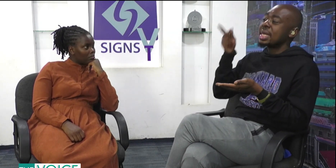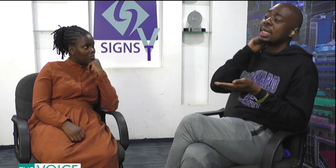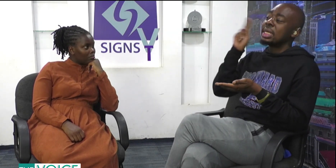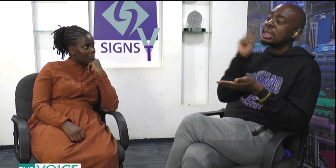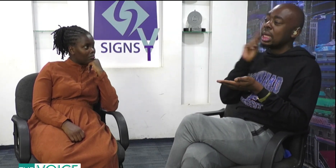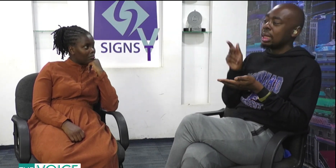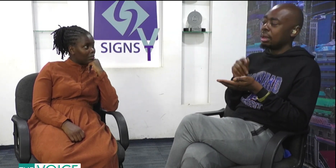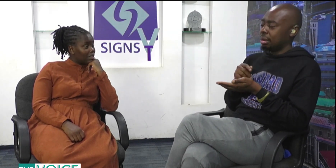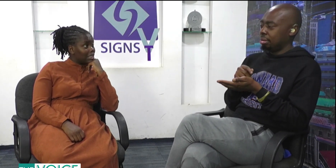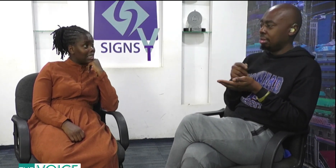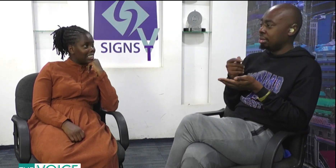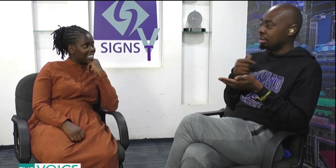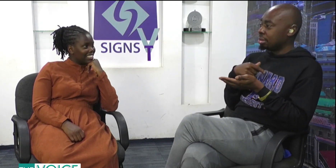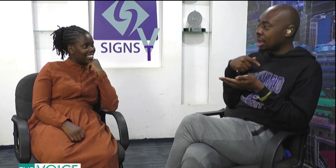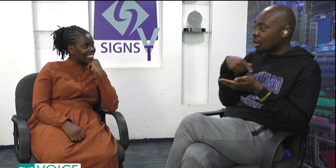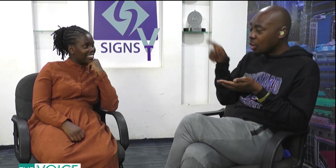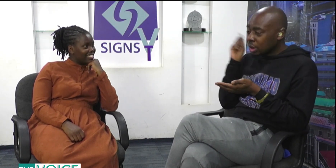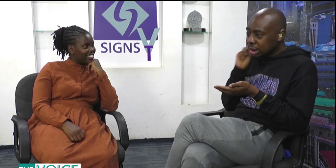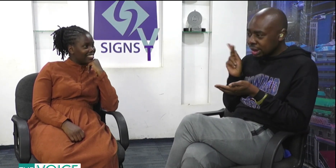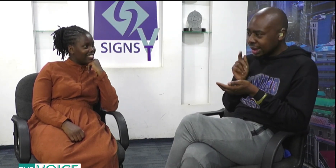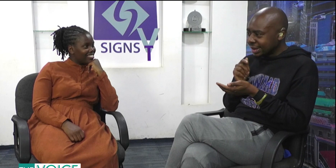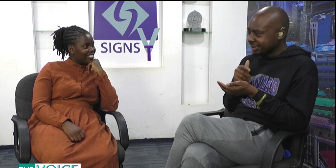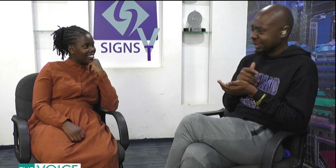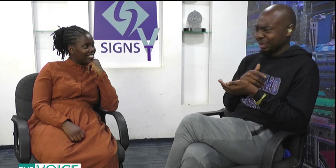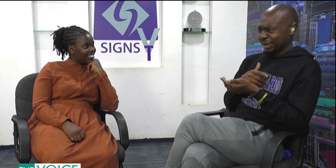DC. It was in Kisii.